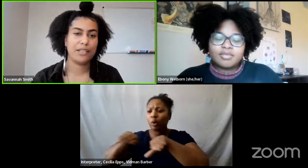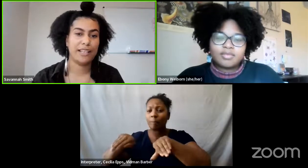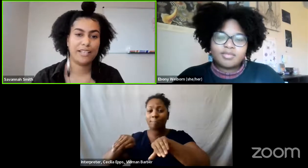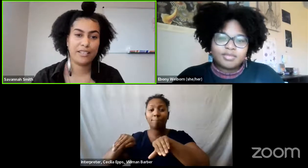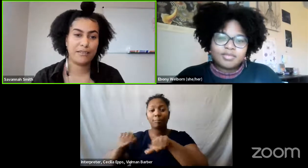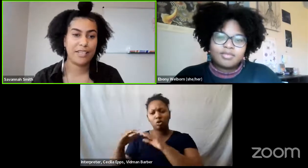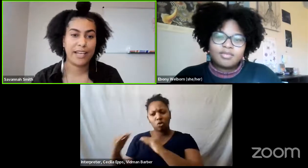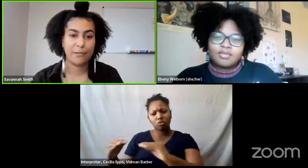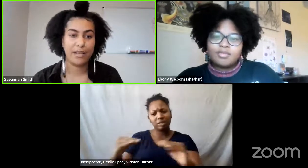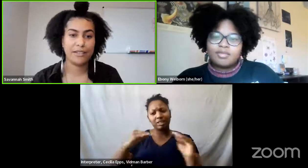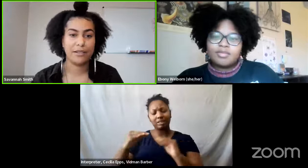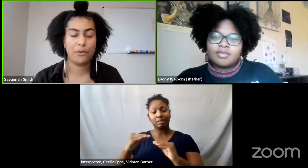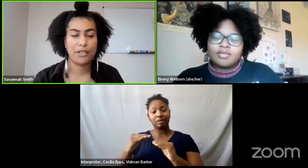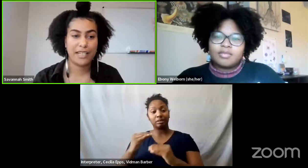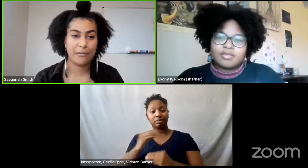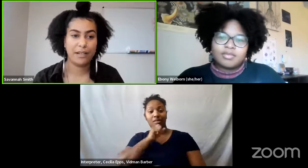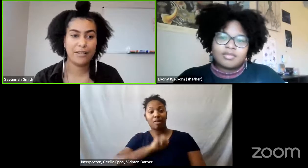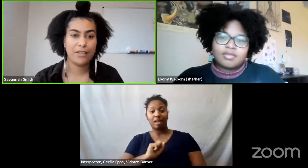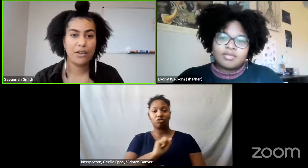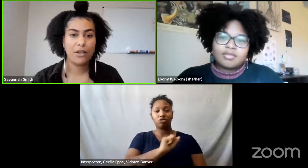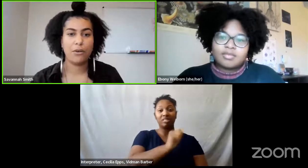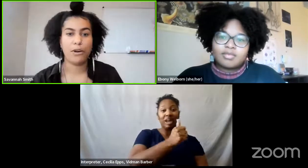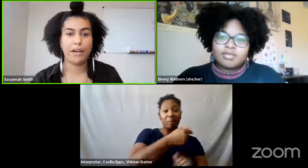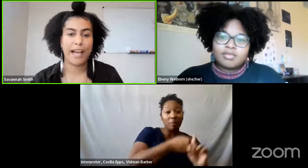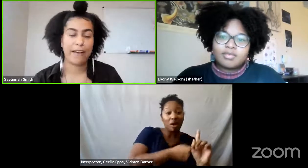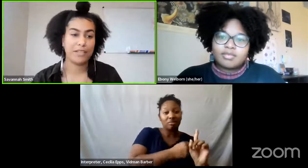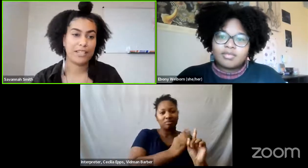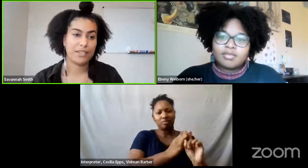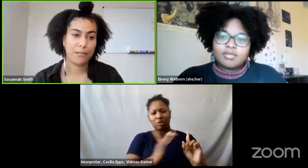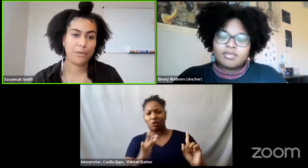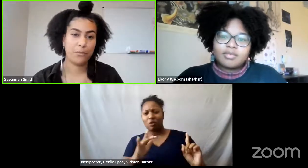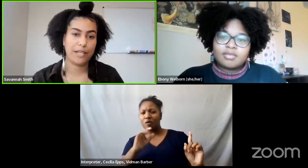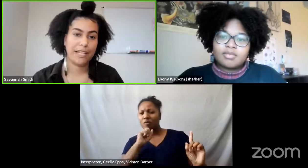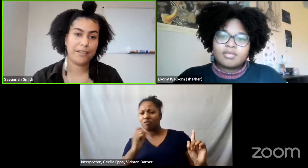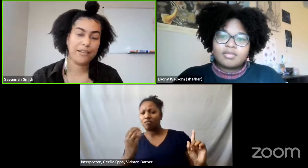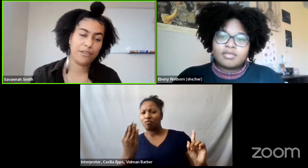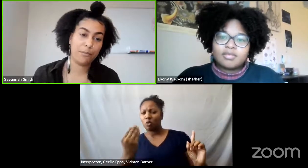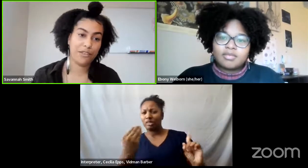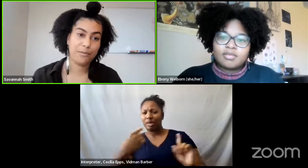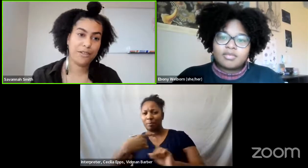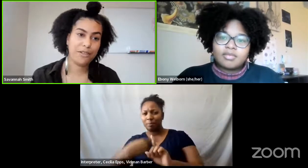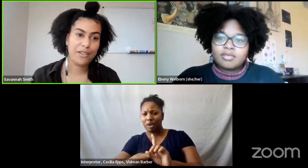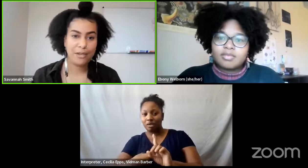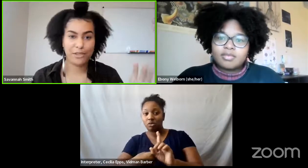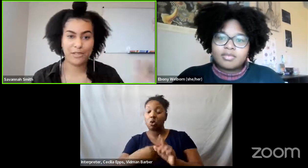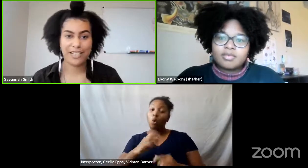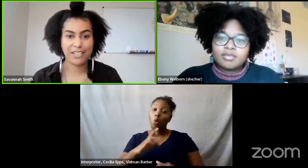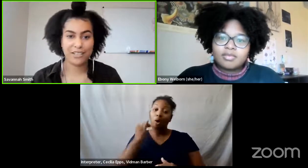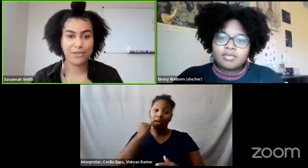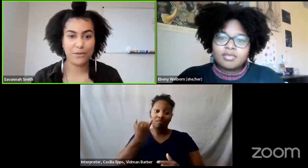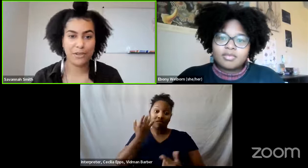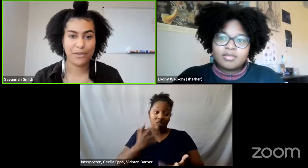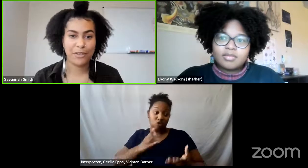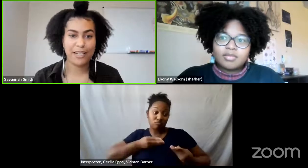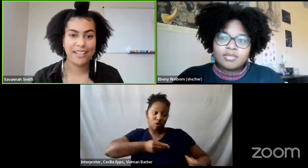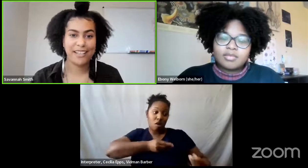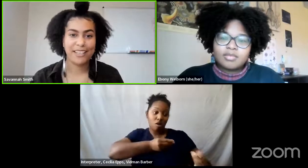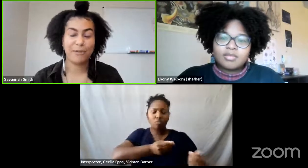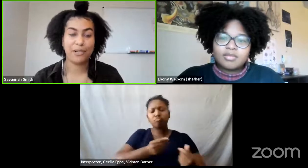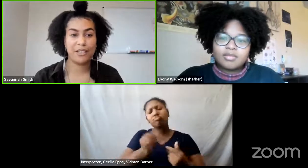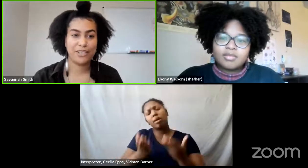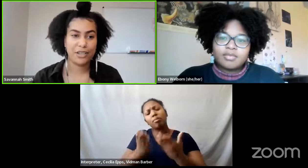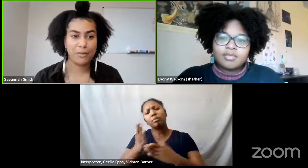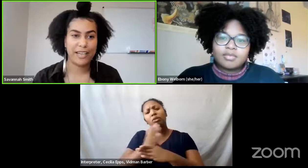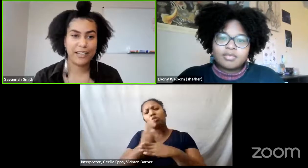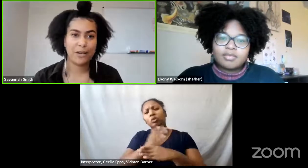swim between the ages of 10 months and 14 months, or after they stopped weaning their mother's milk between the ages of 2 and 3,